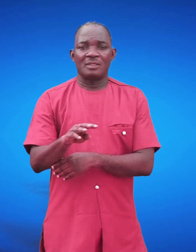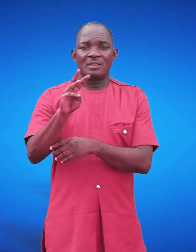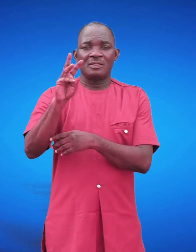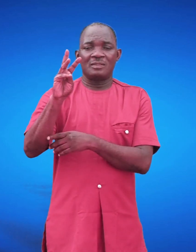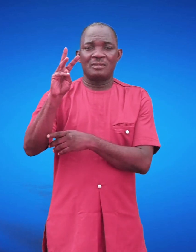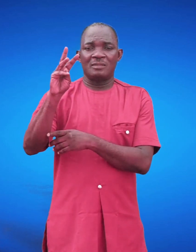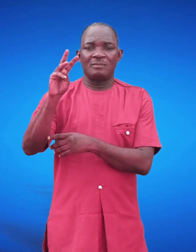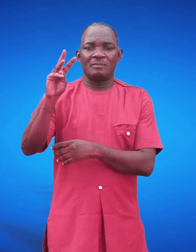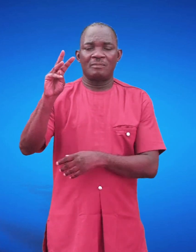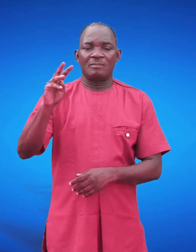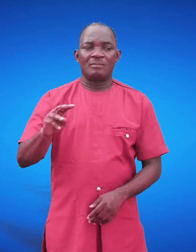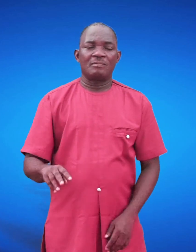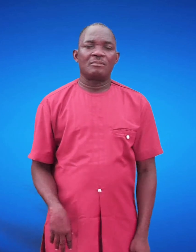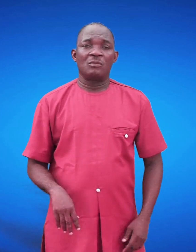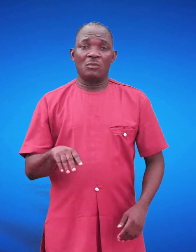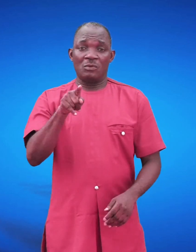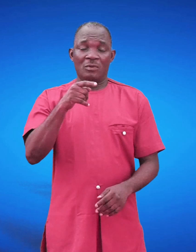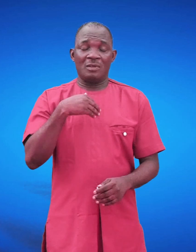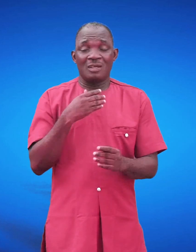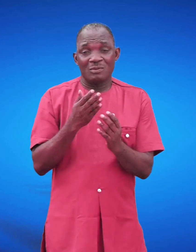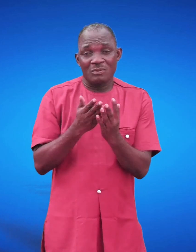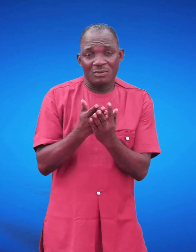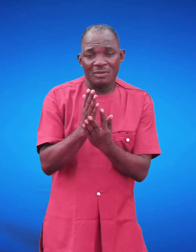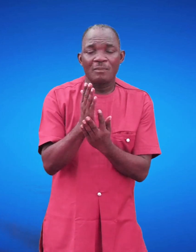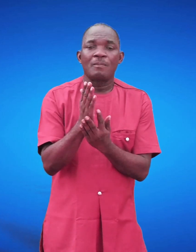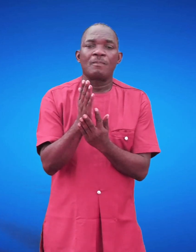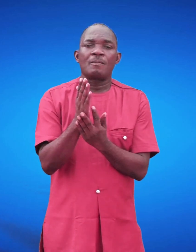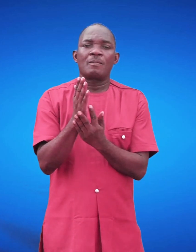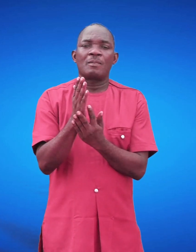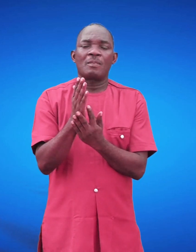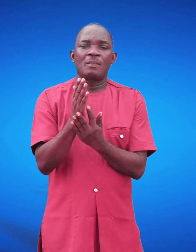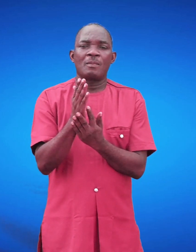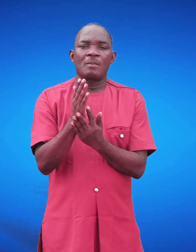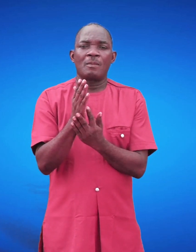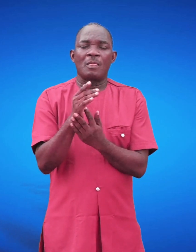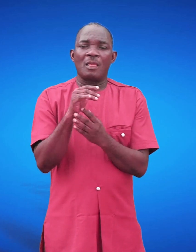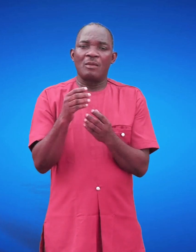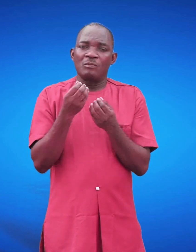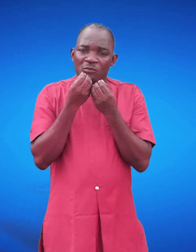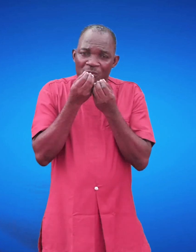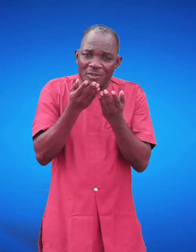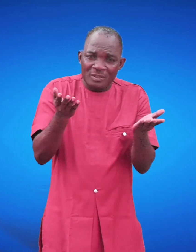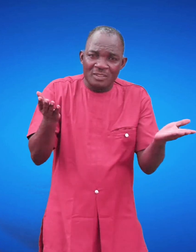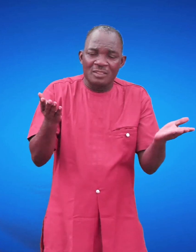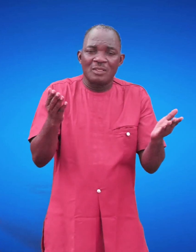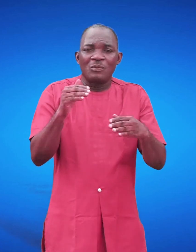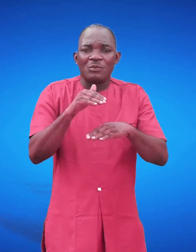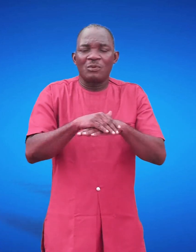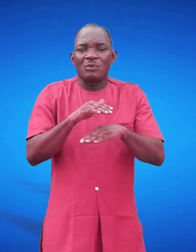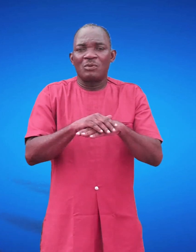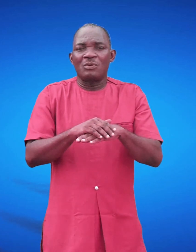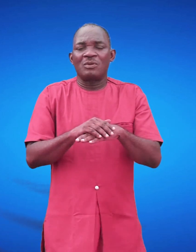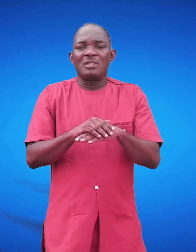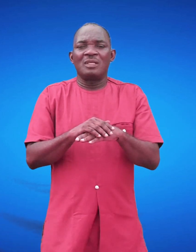16. You have the right to information on the details